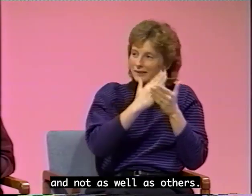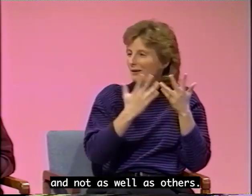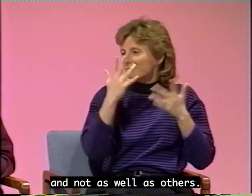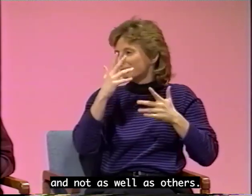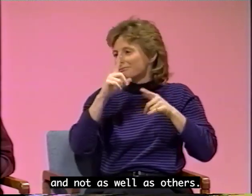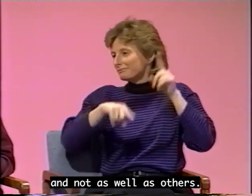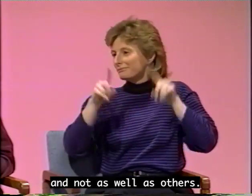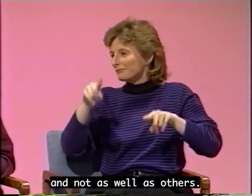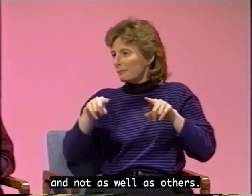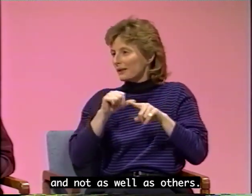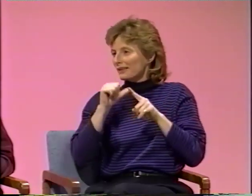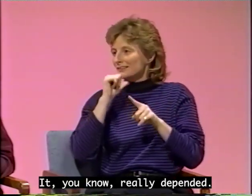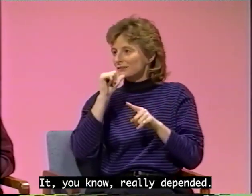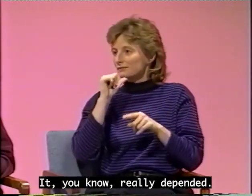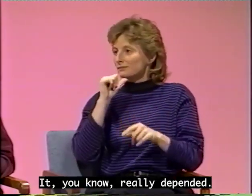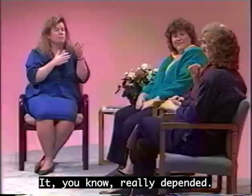as well as others. It, really depended.